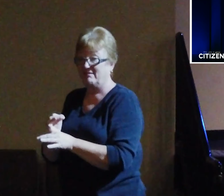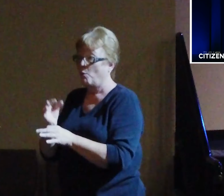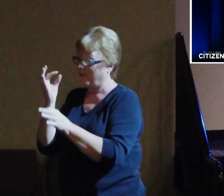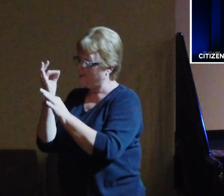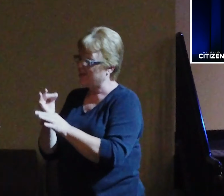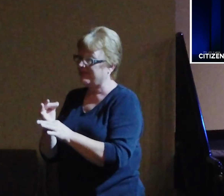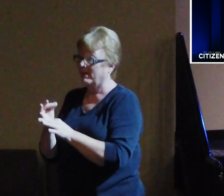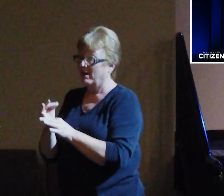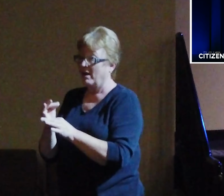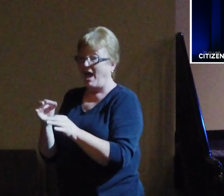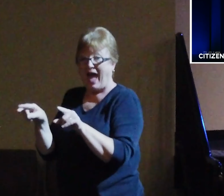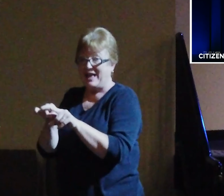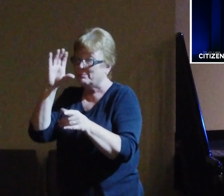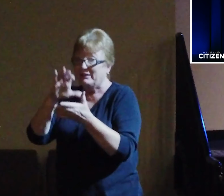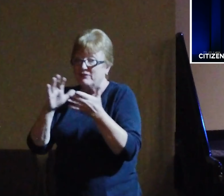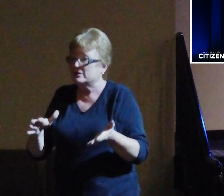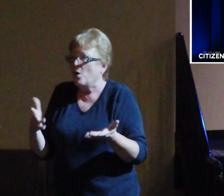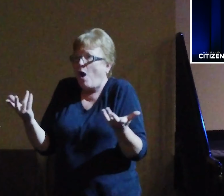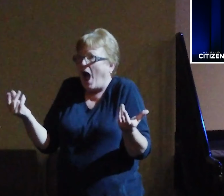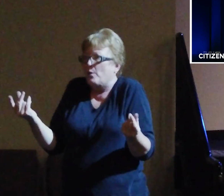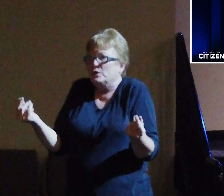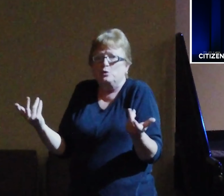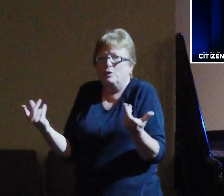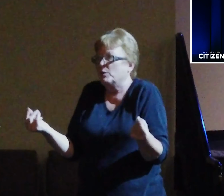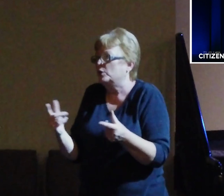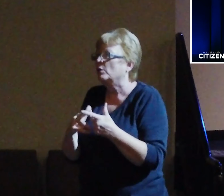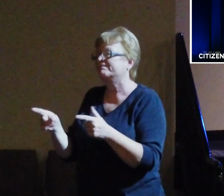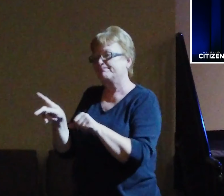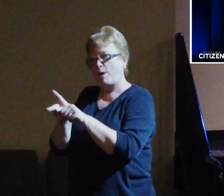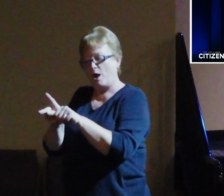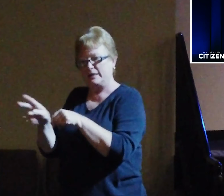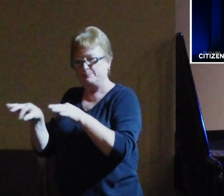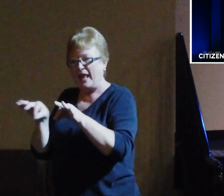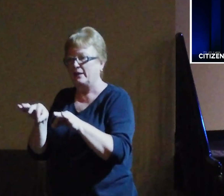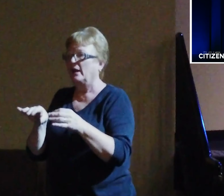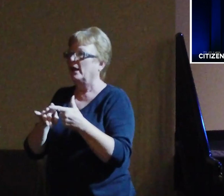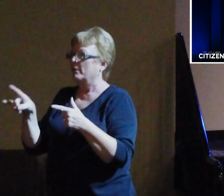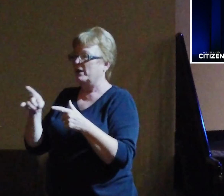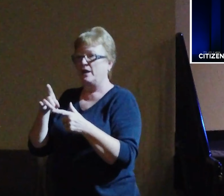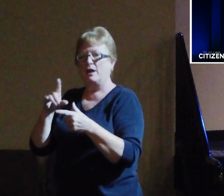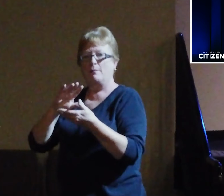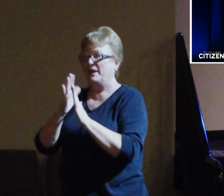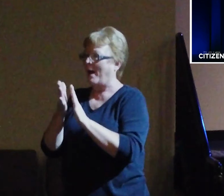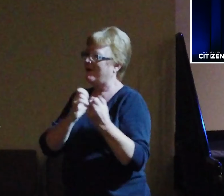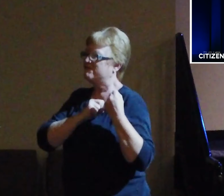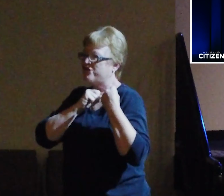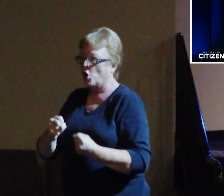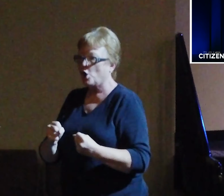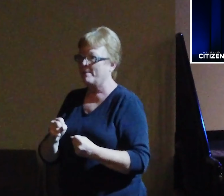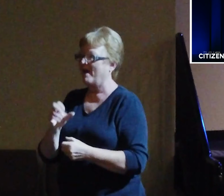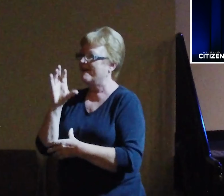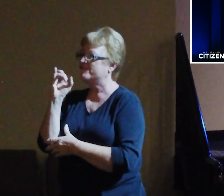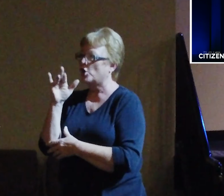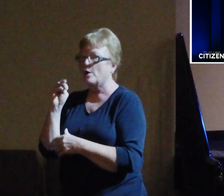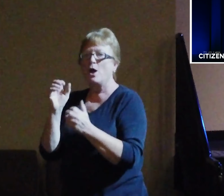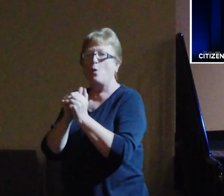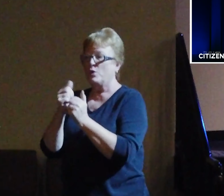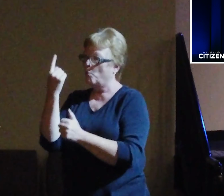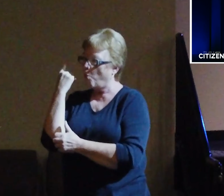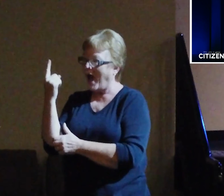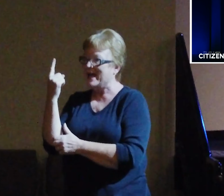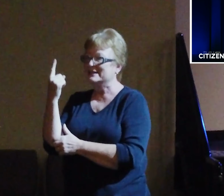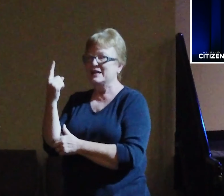How do we do that? Well, Paul gives us a couple ways here. First, he says we stand firm in one spirit with one